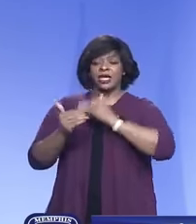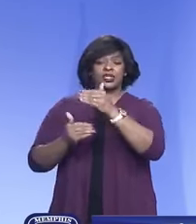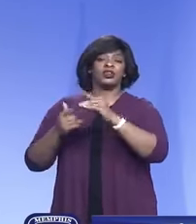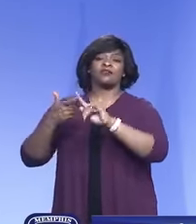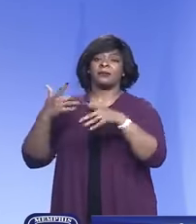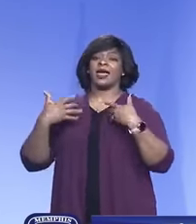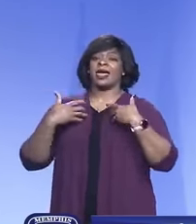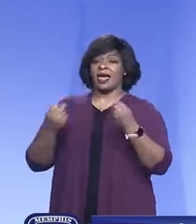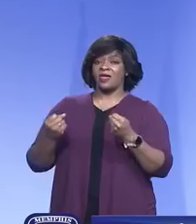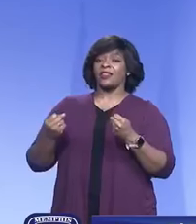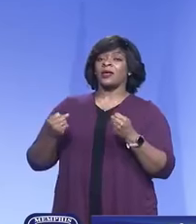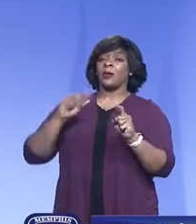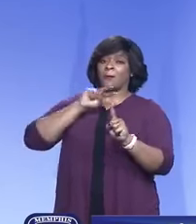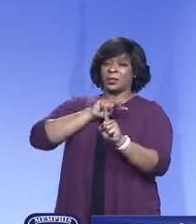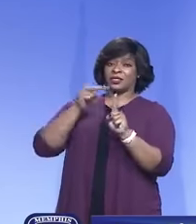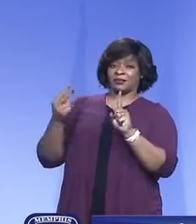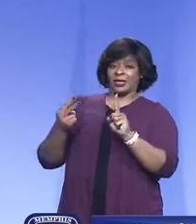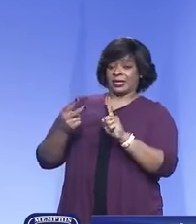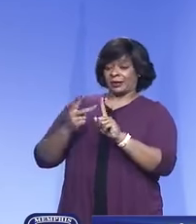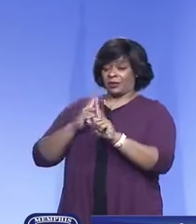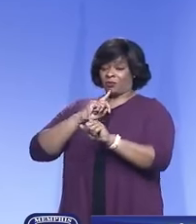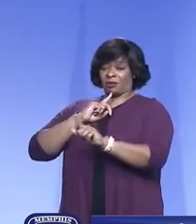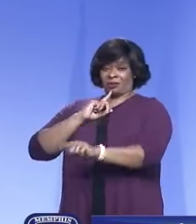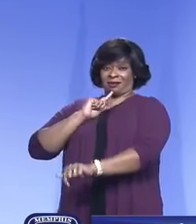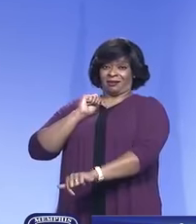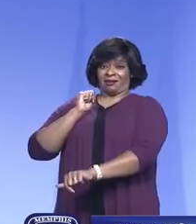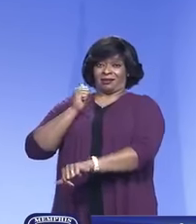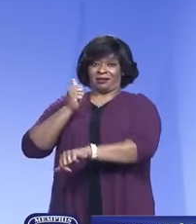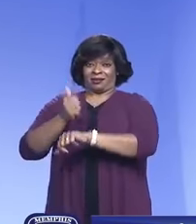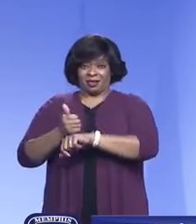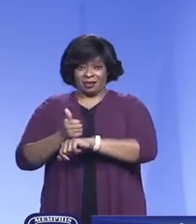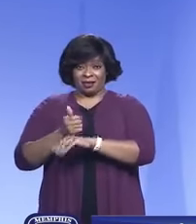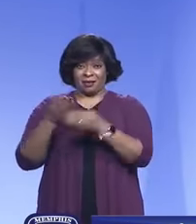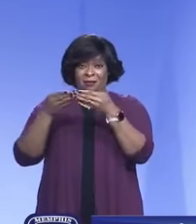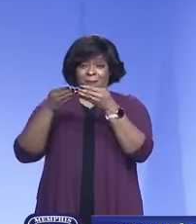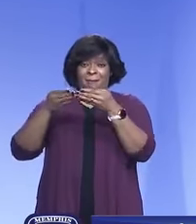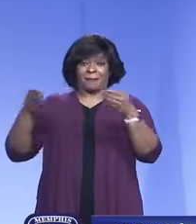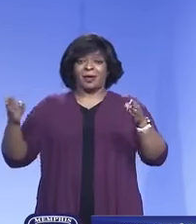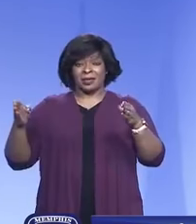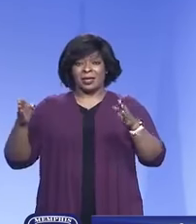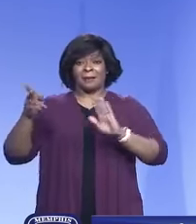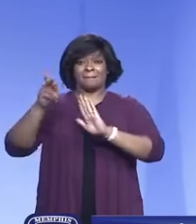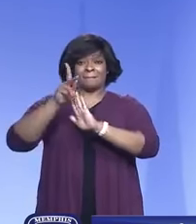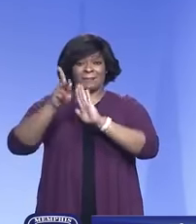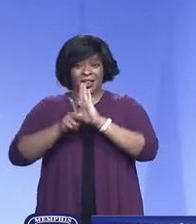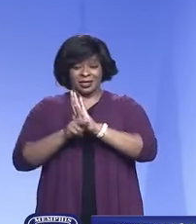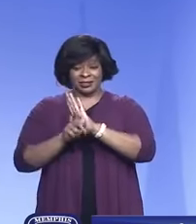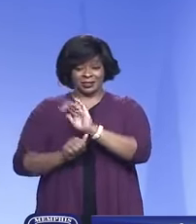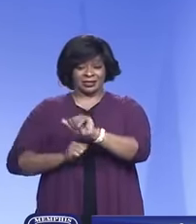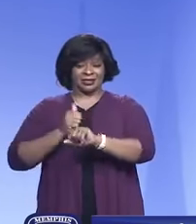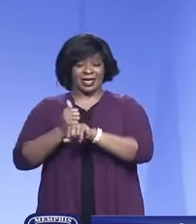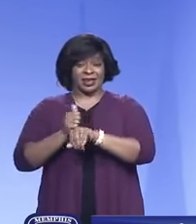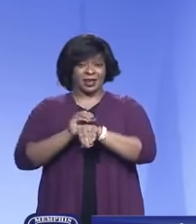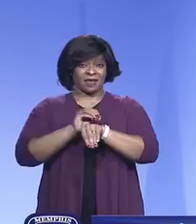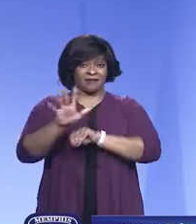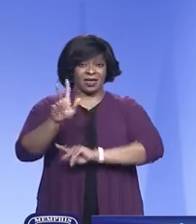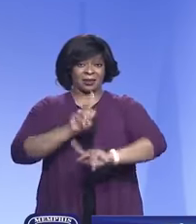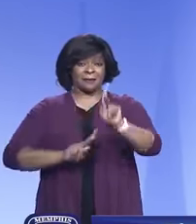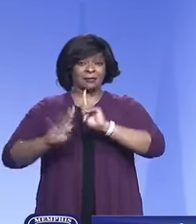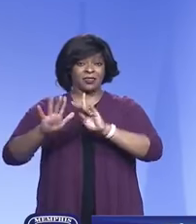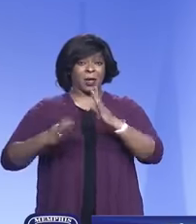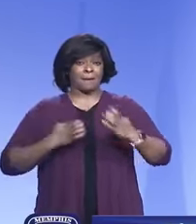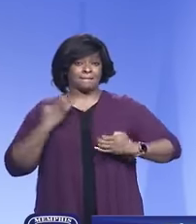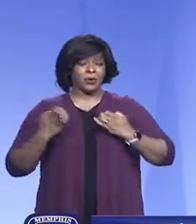a health perspective, but when it becomes a public policy that's going to affect people